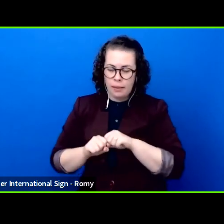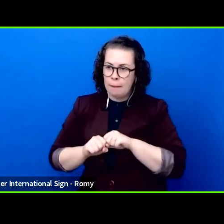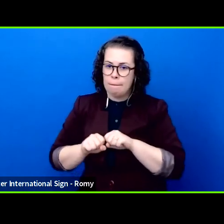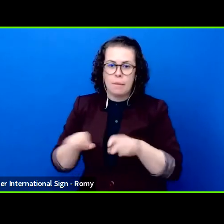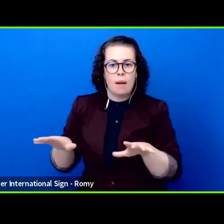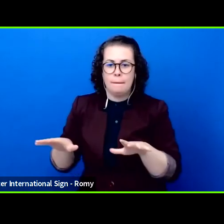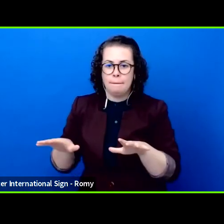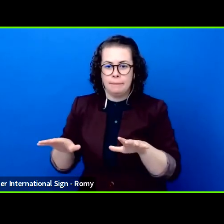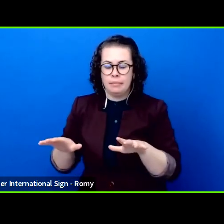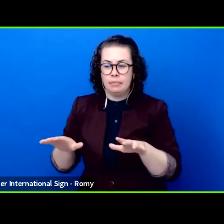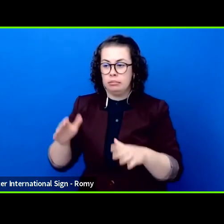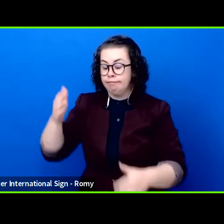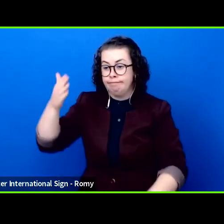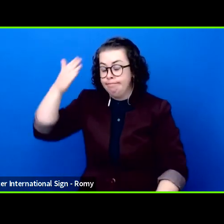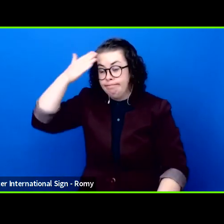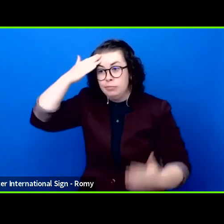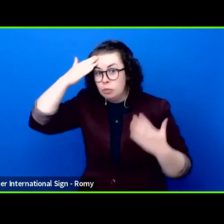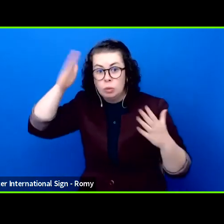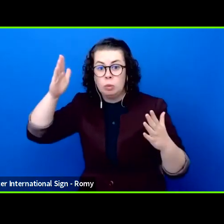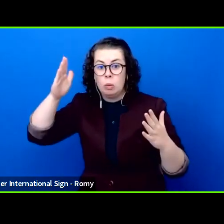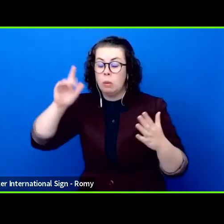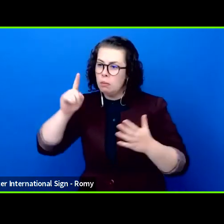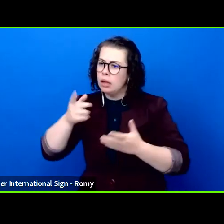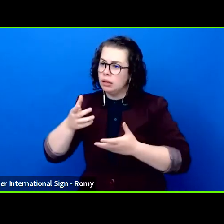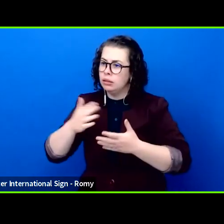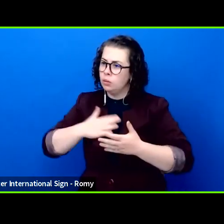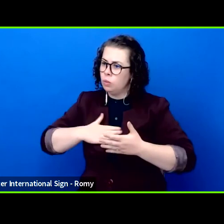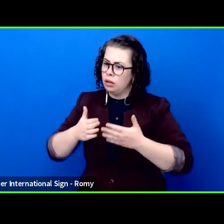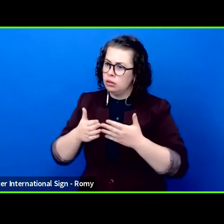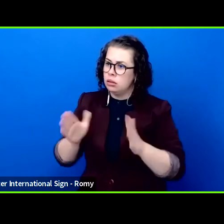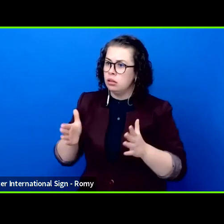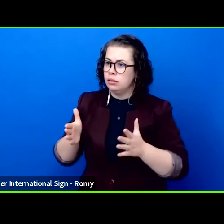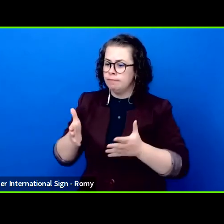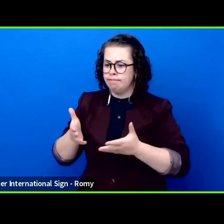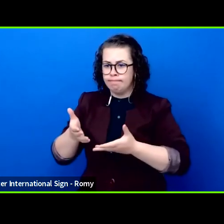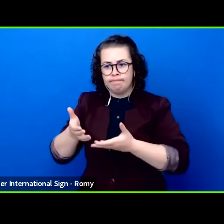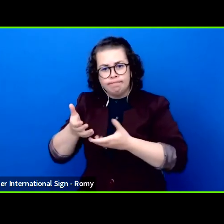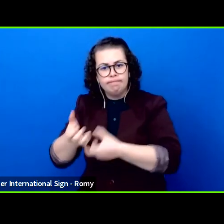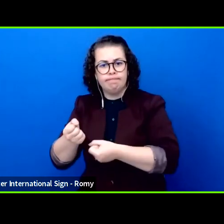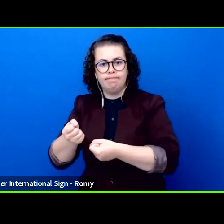Ignorant and trustful. Skeptical and hopeful.